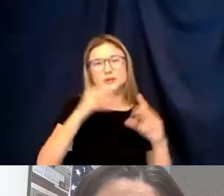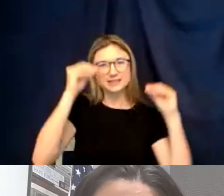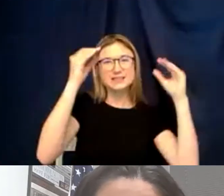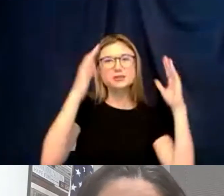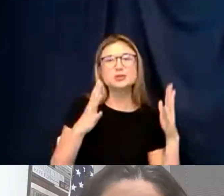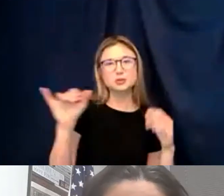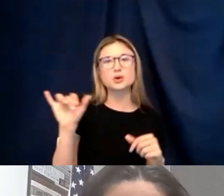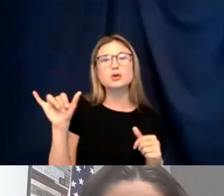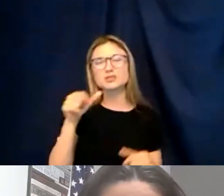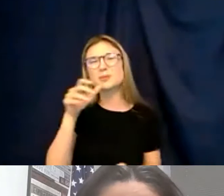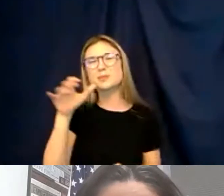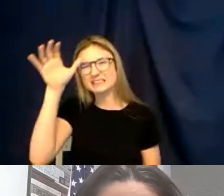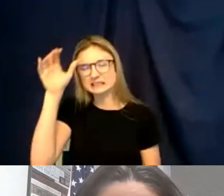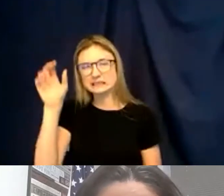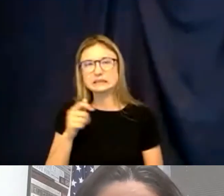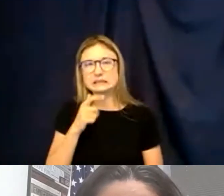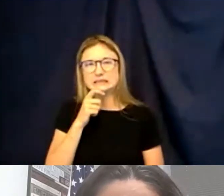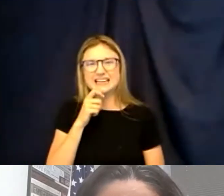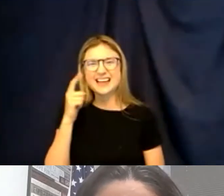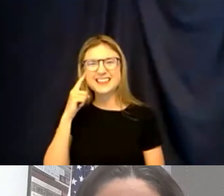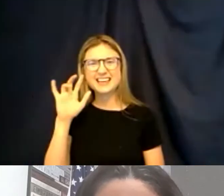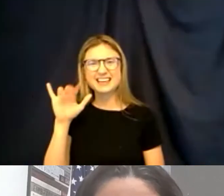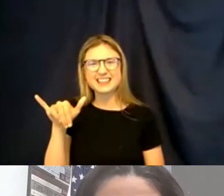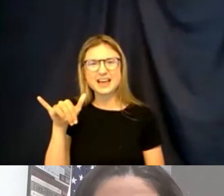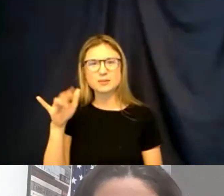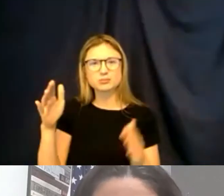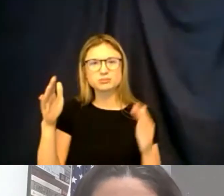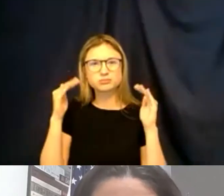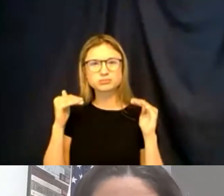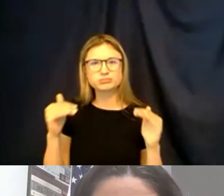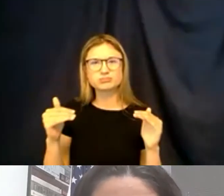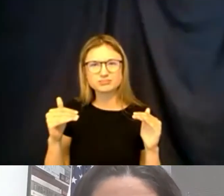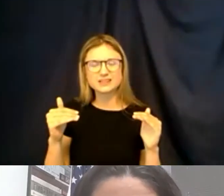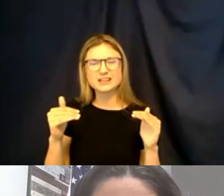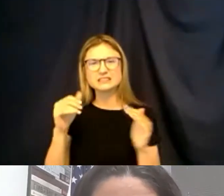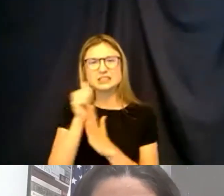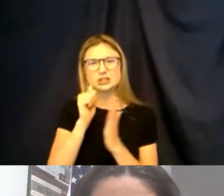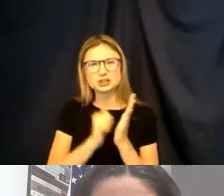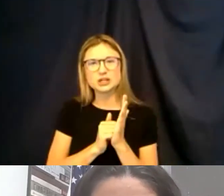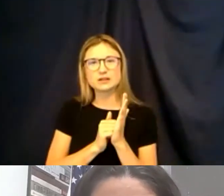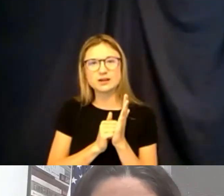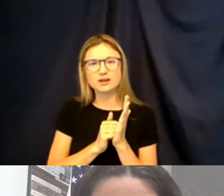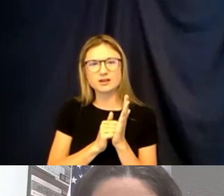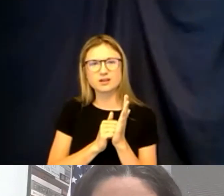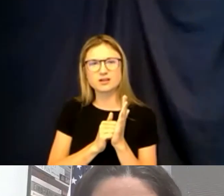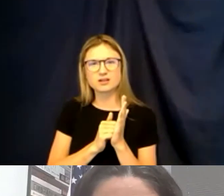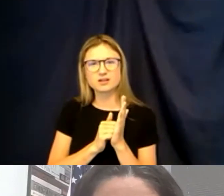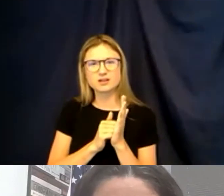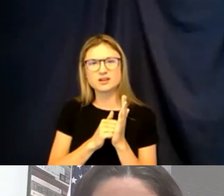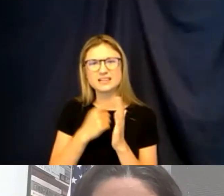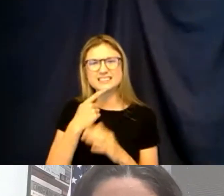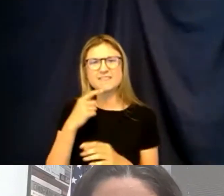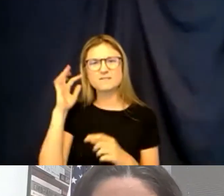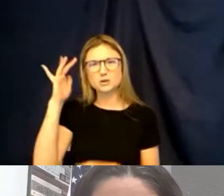Yeah, I mean, so I think that kind of goes on to the next, Caroline, to the next agenda item is basically goals, future